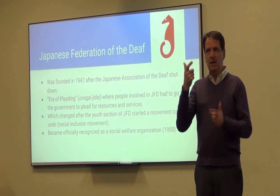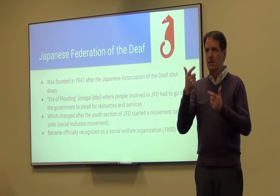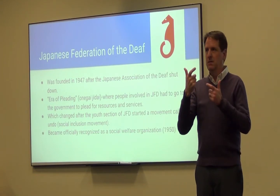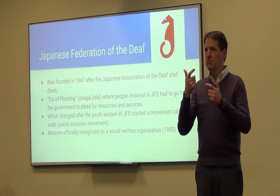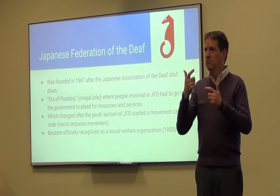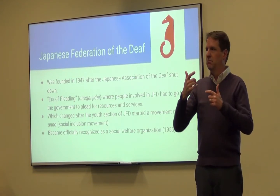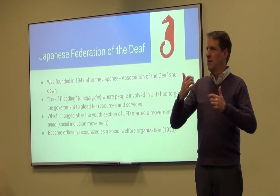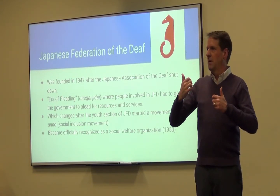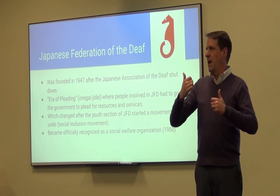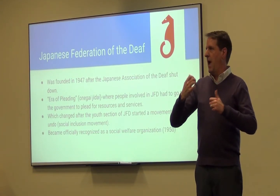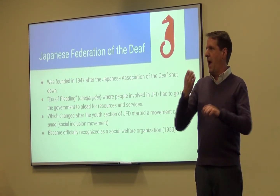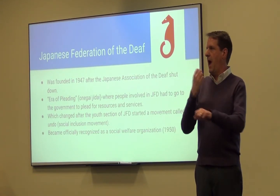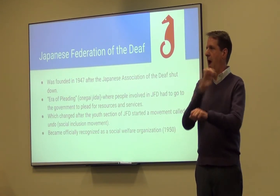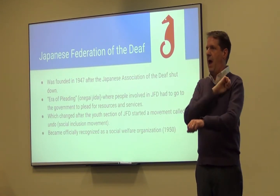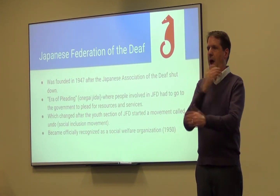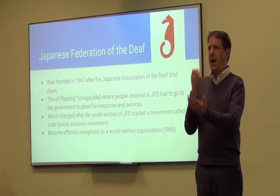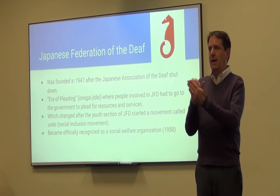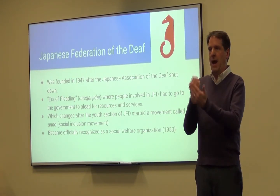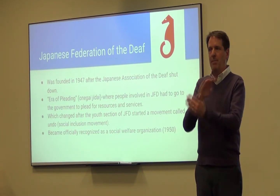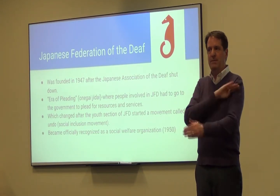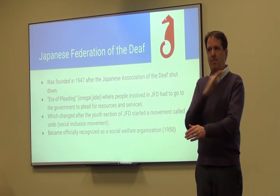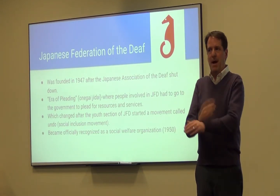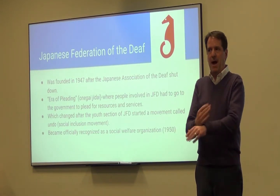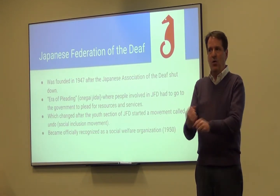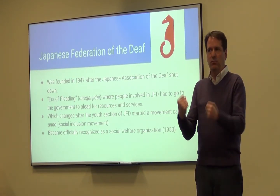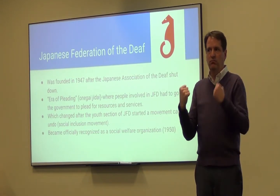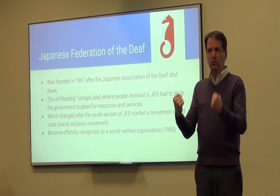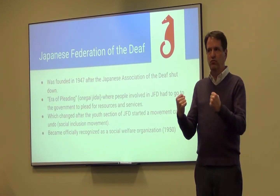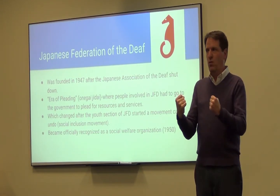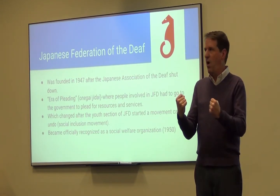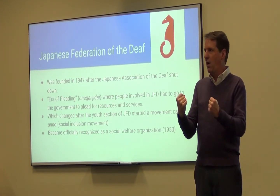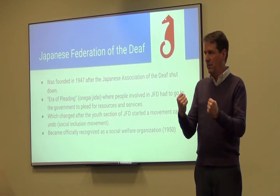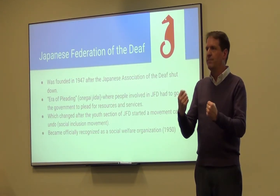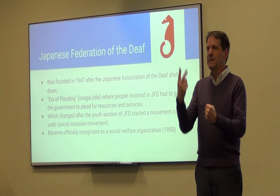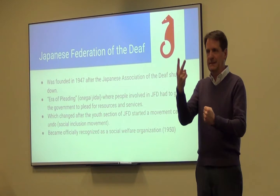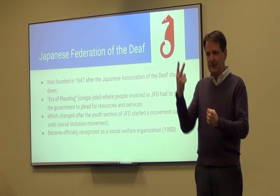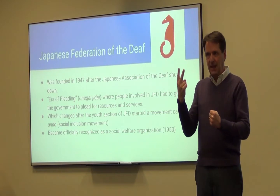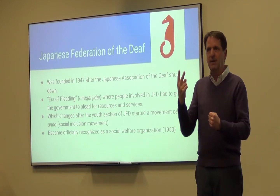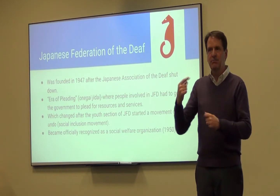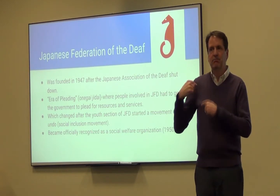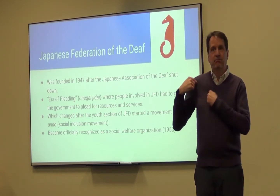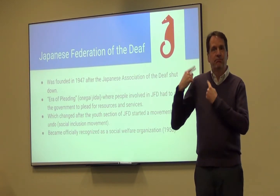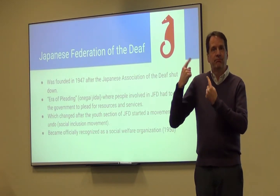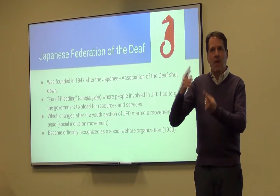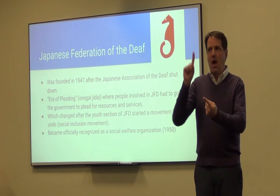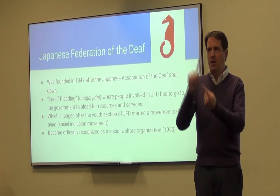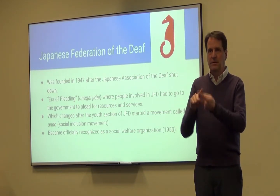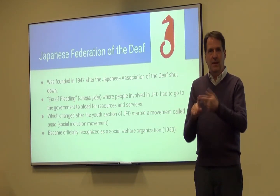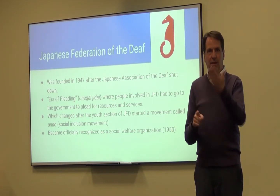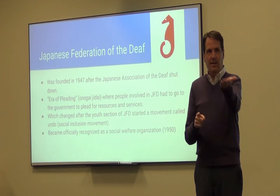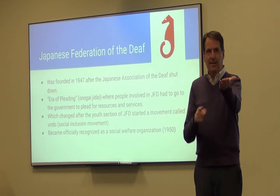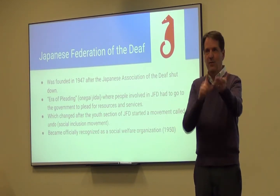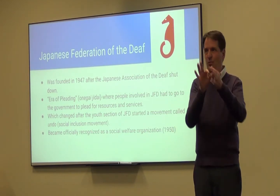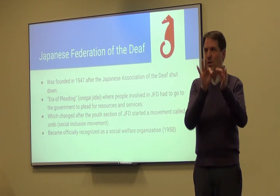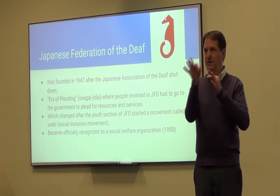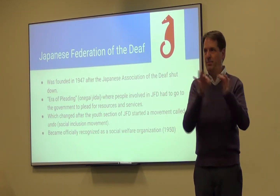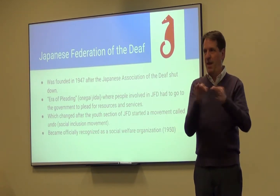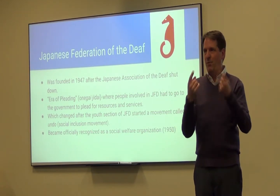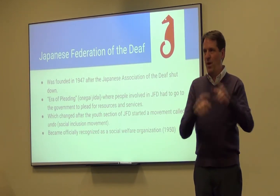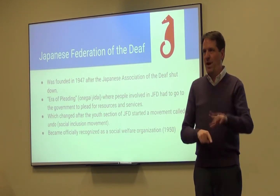And then Japan became really the second highest economic power in the world until what